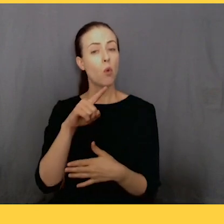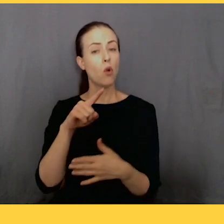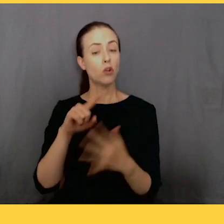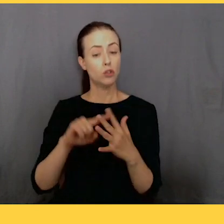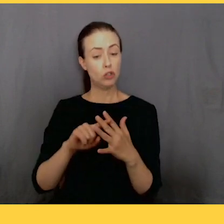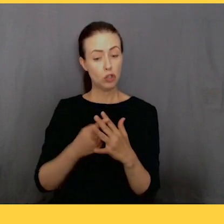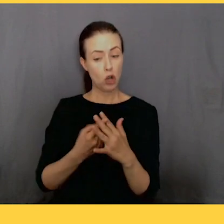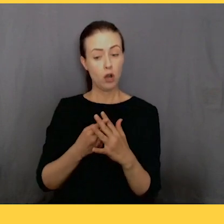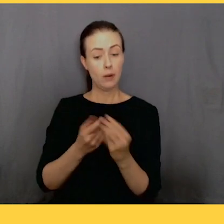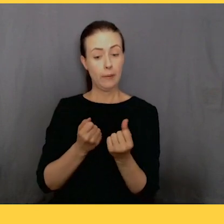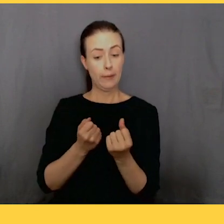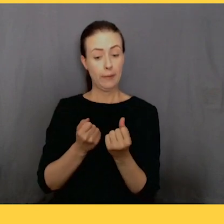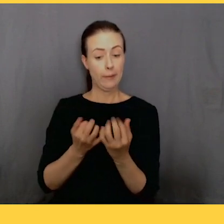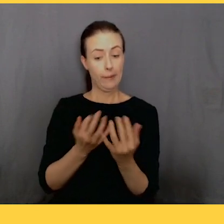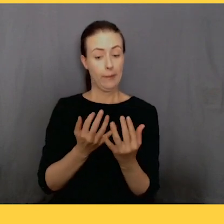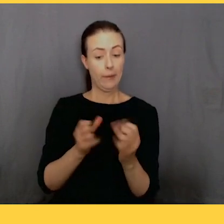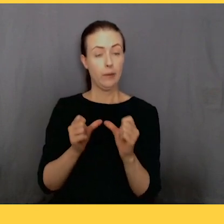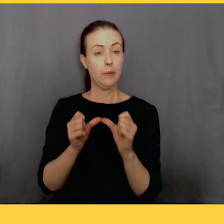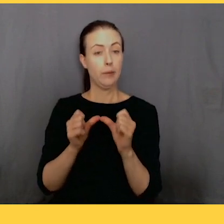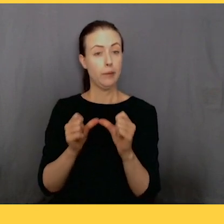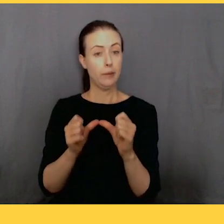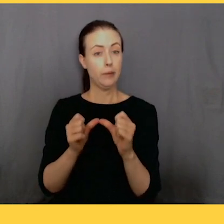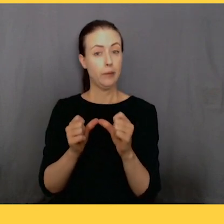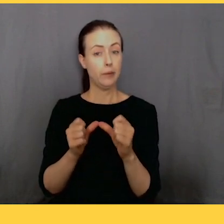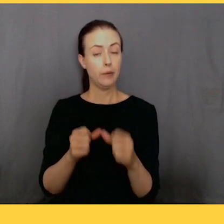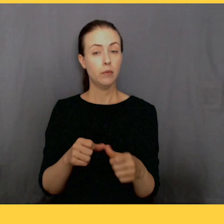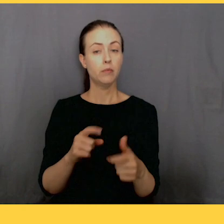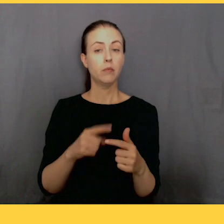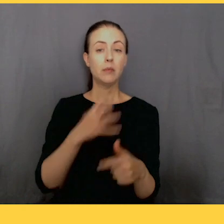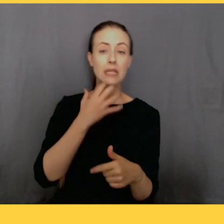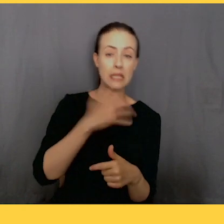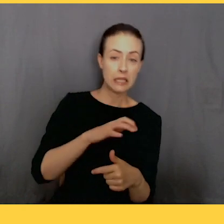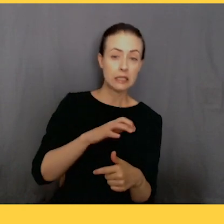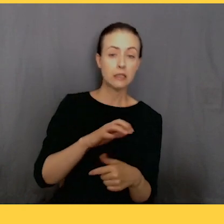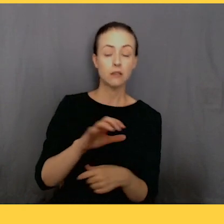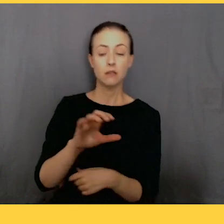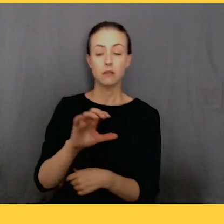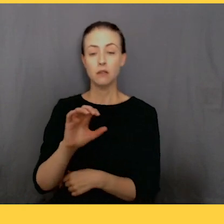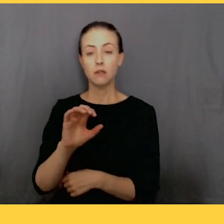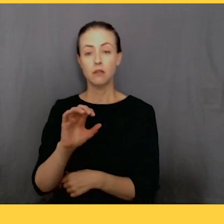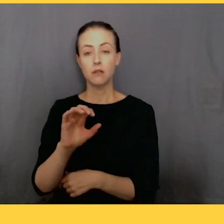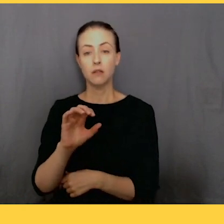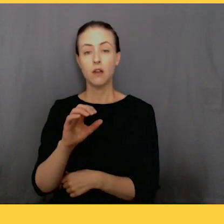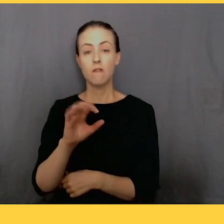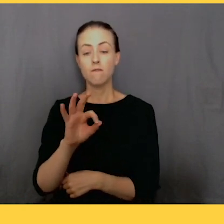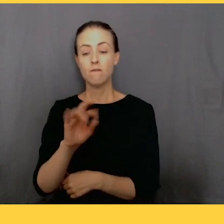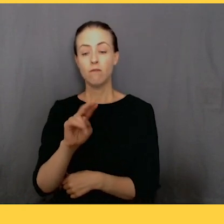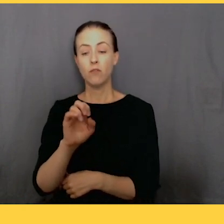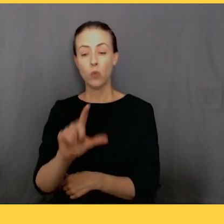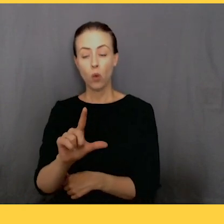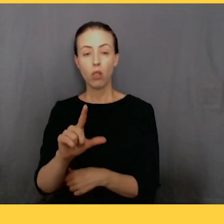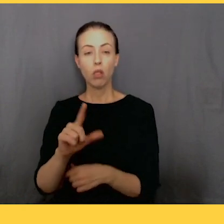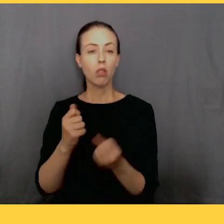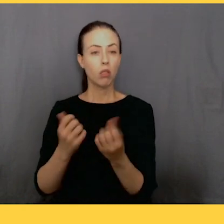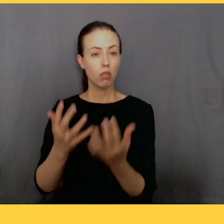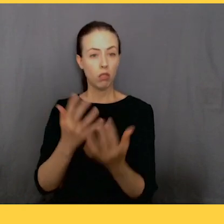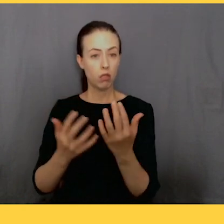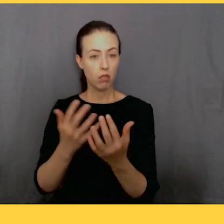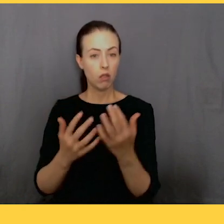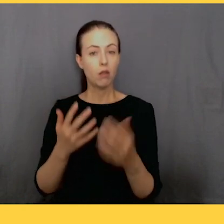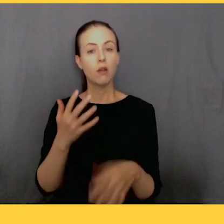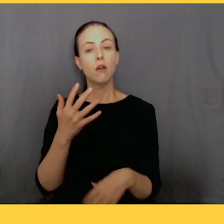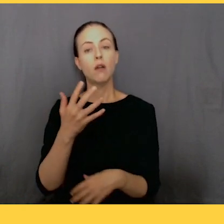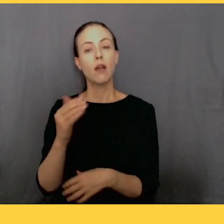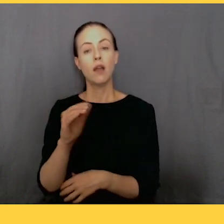to sustain a fire. You need to have a heat source, you have to have the burnable fuel, and to the left, this side,